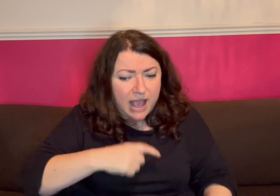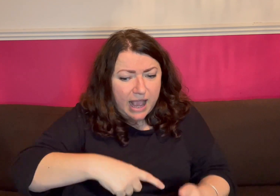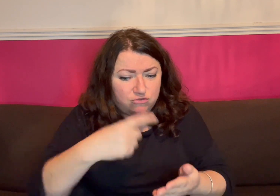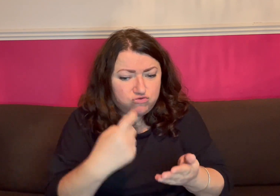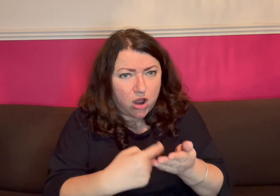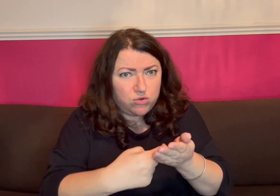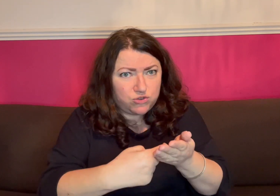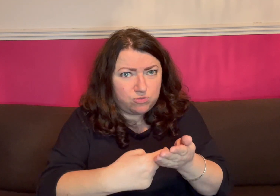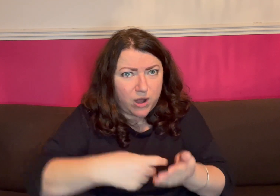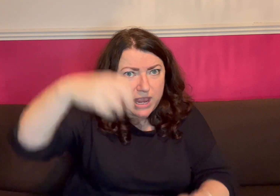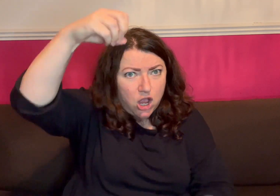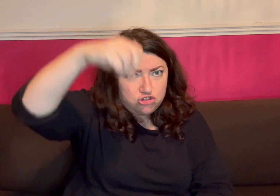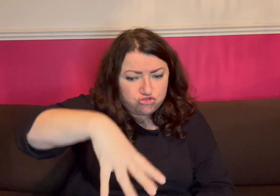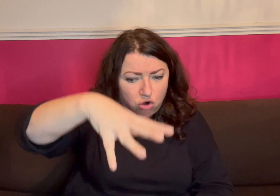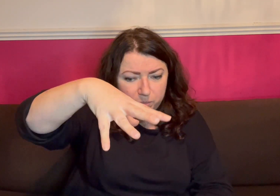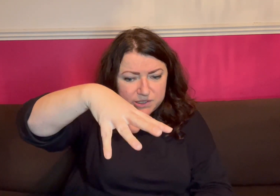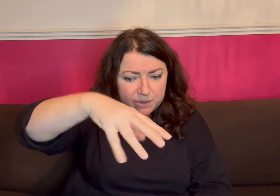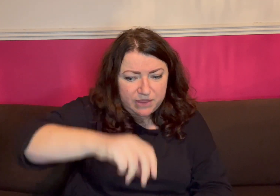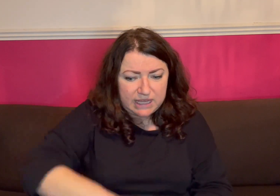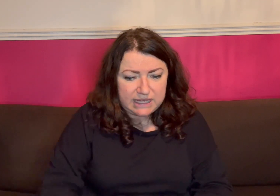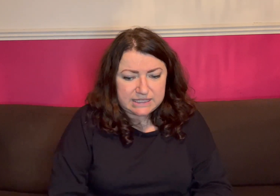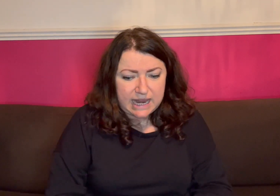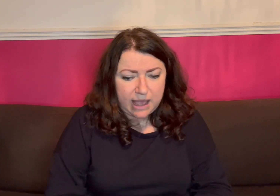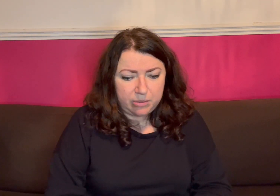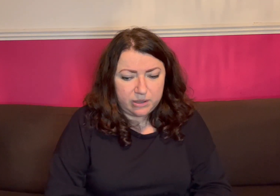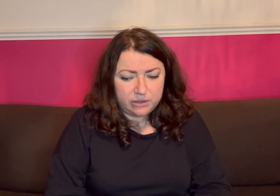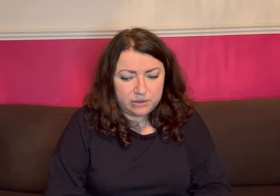and Rosemary dropped something in his lap.